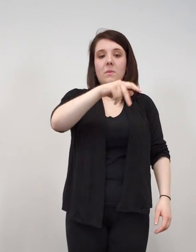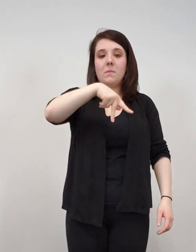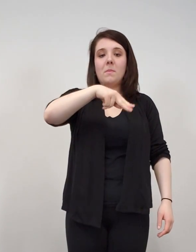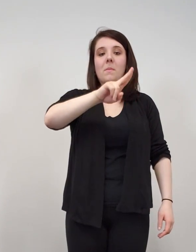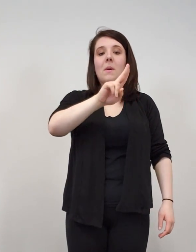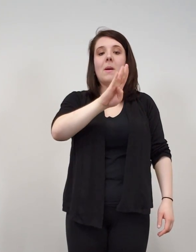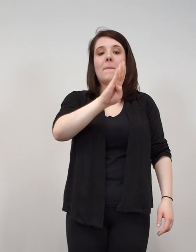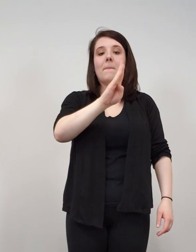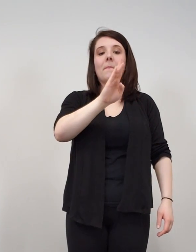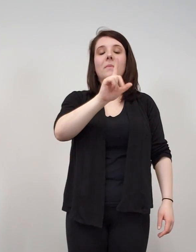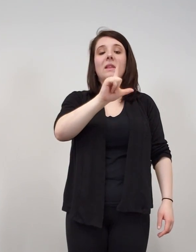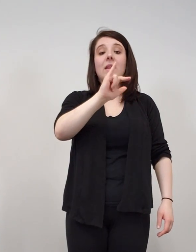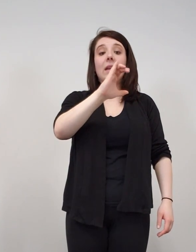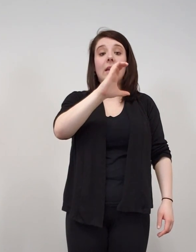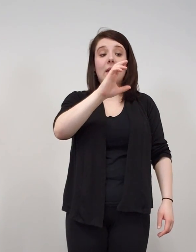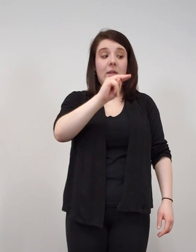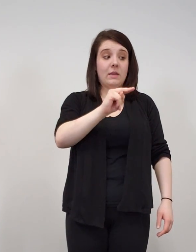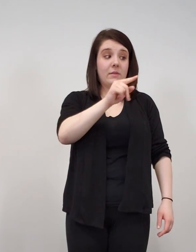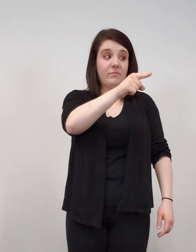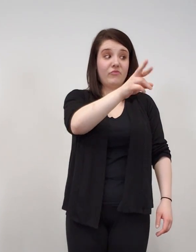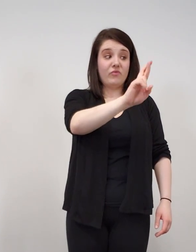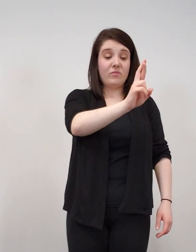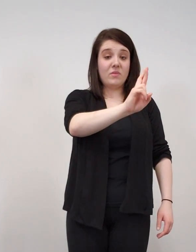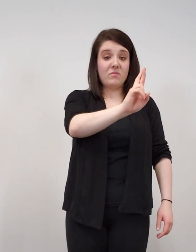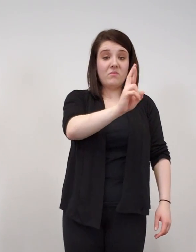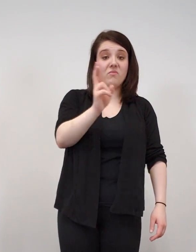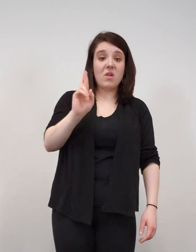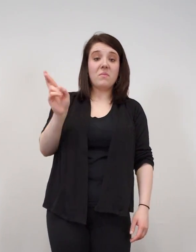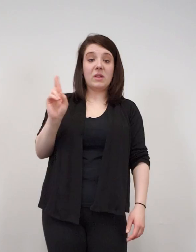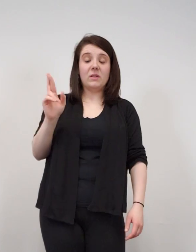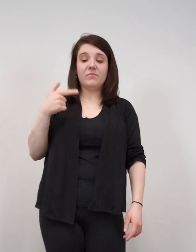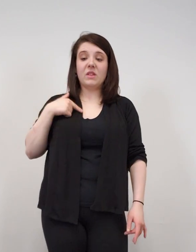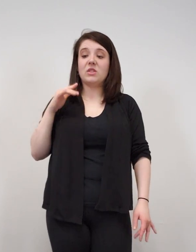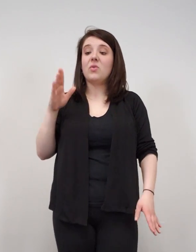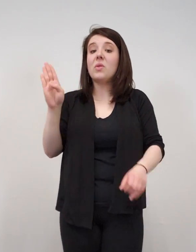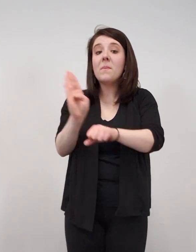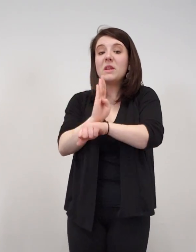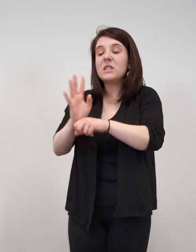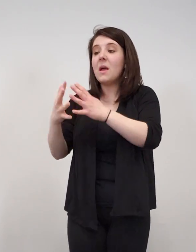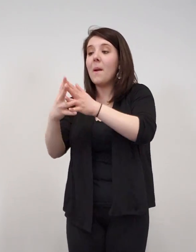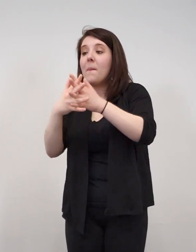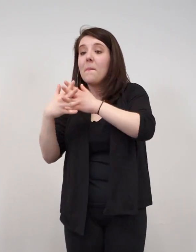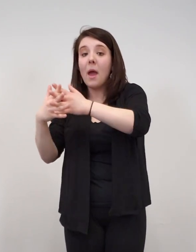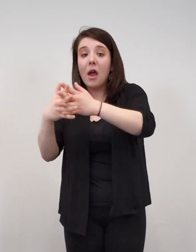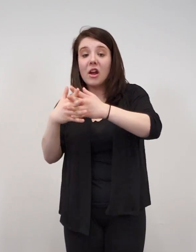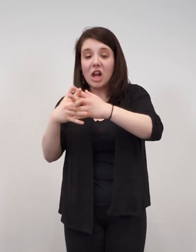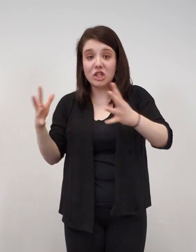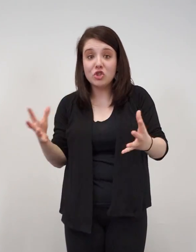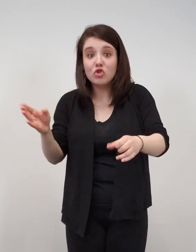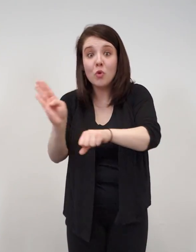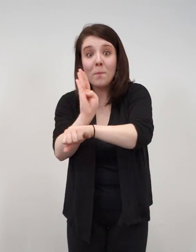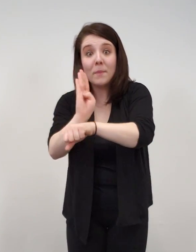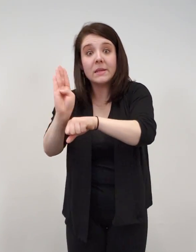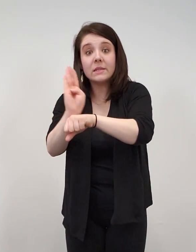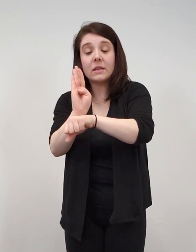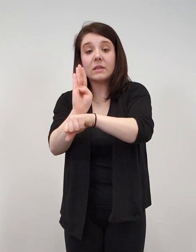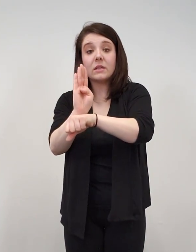is to do business, or something along those lines. The business of America is business. And you can review this information on page